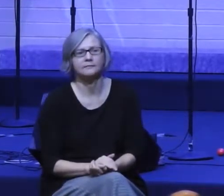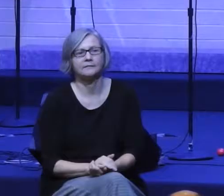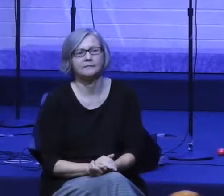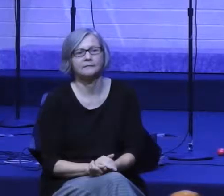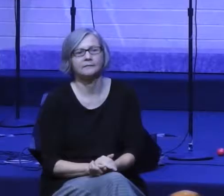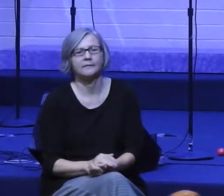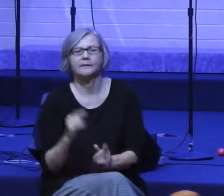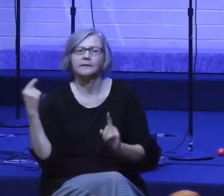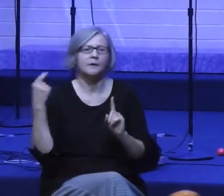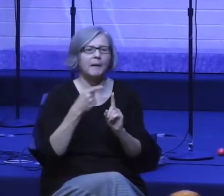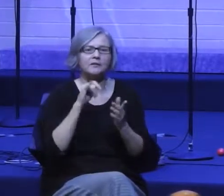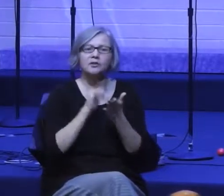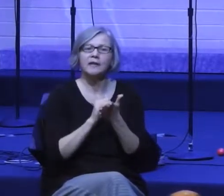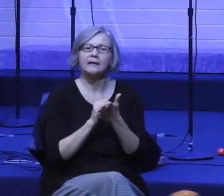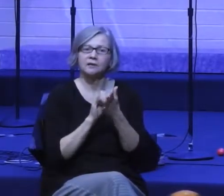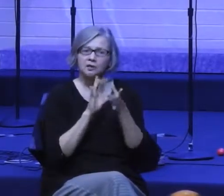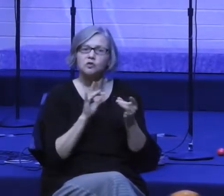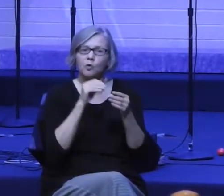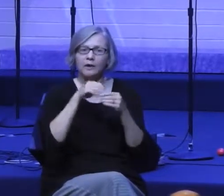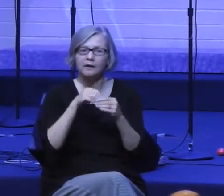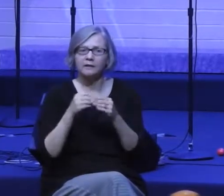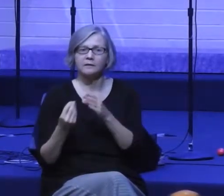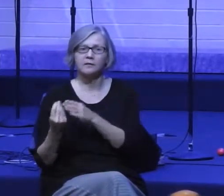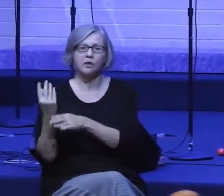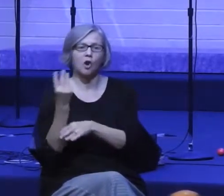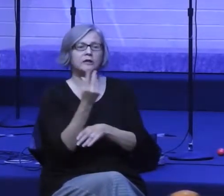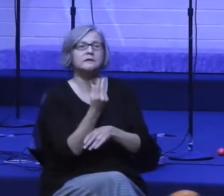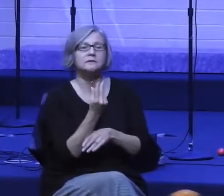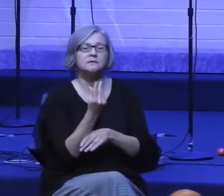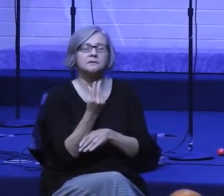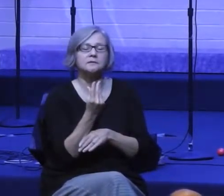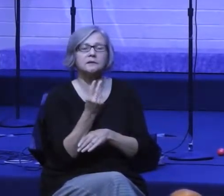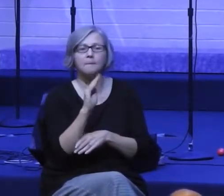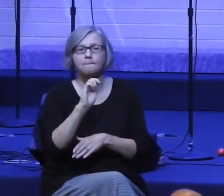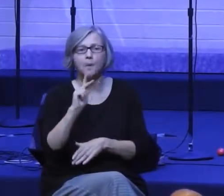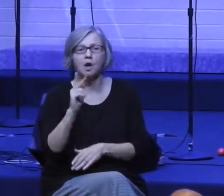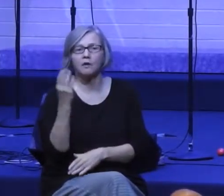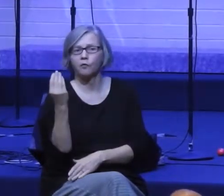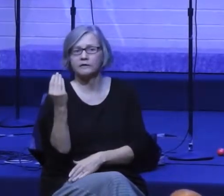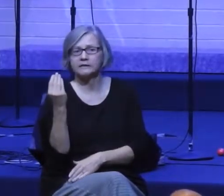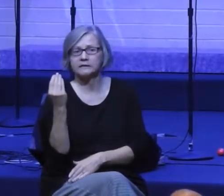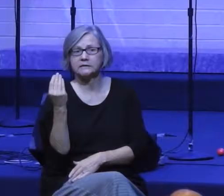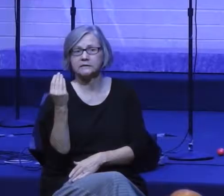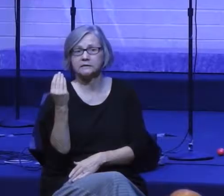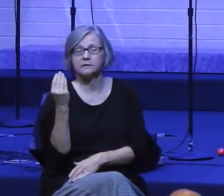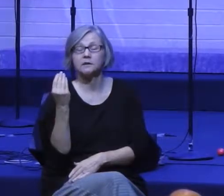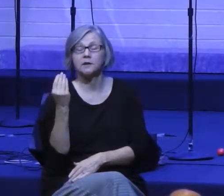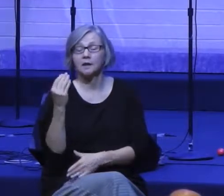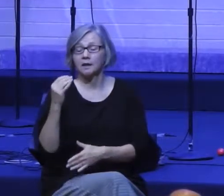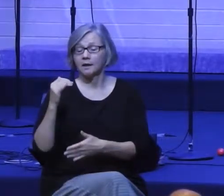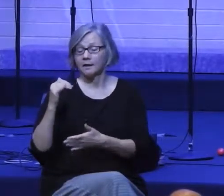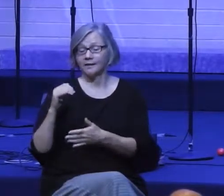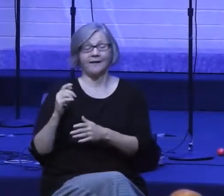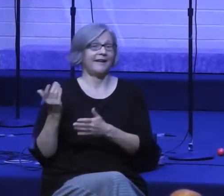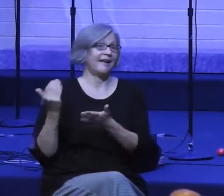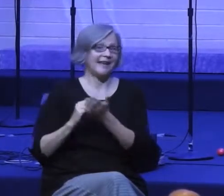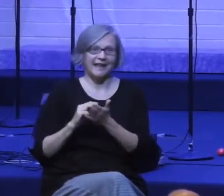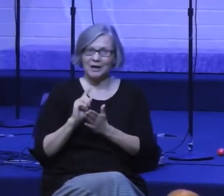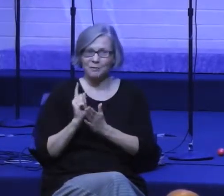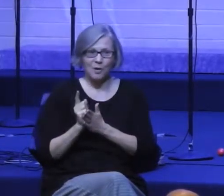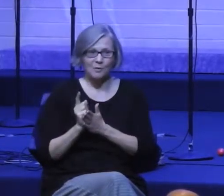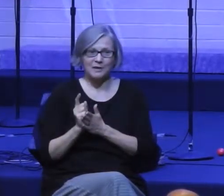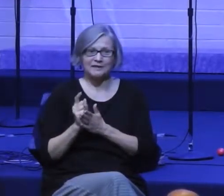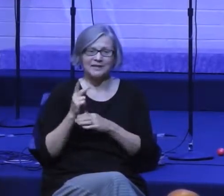never relent. I'll never turn my back. I'll never quit. I'll never give up on love.